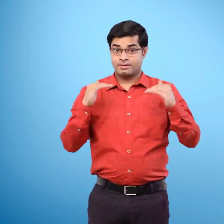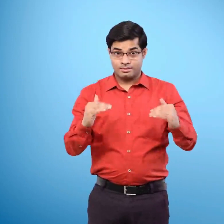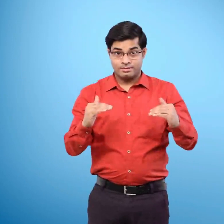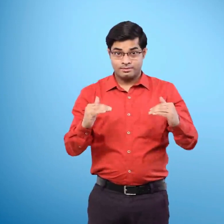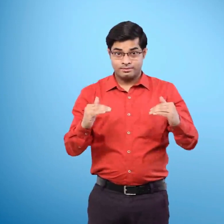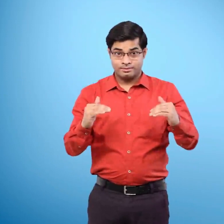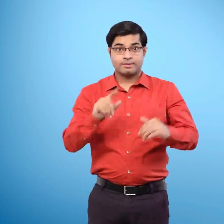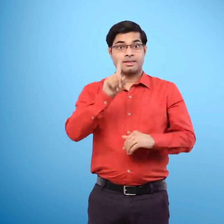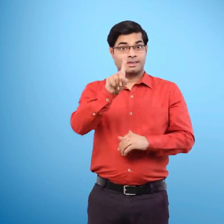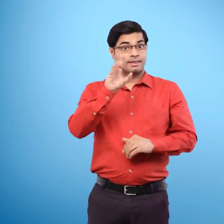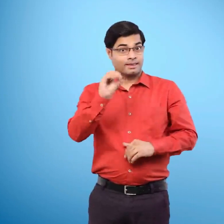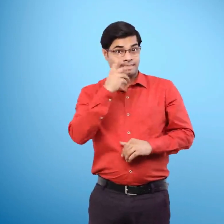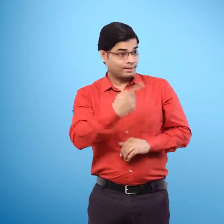Row 10.